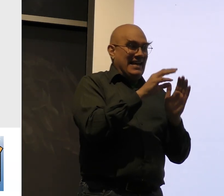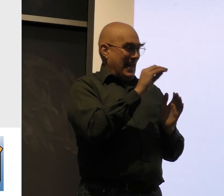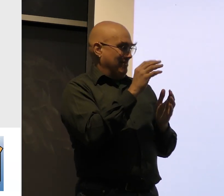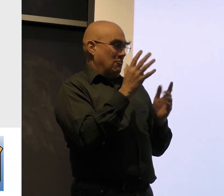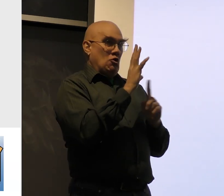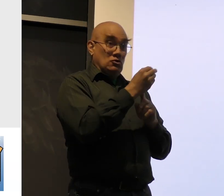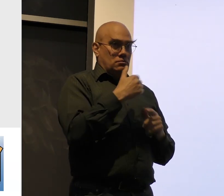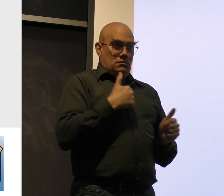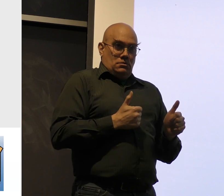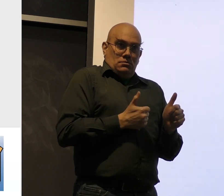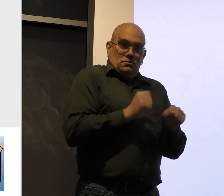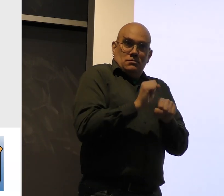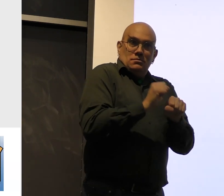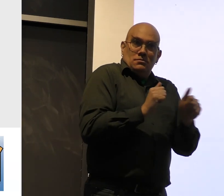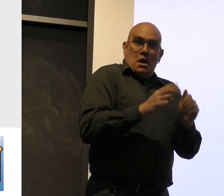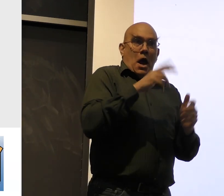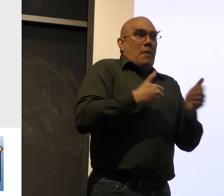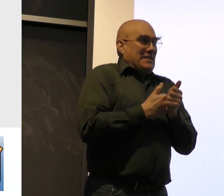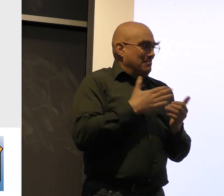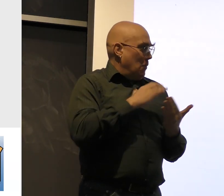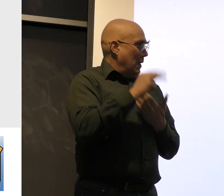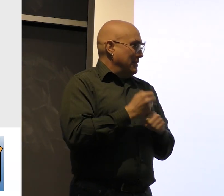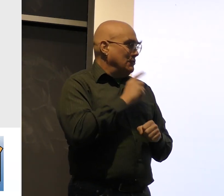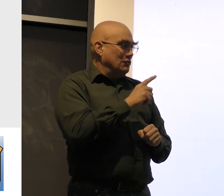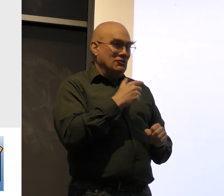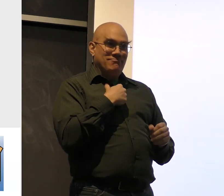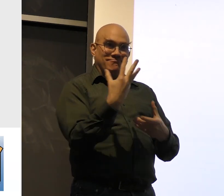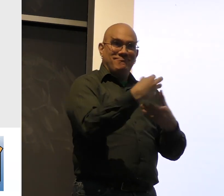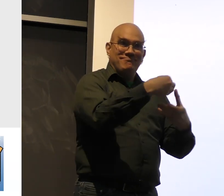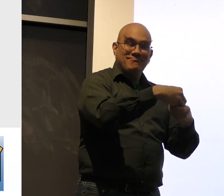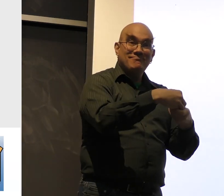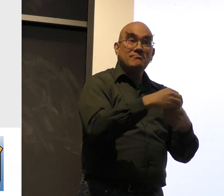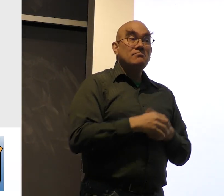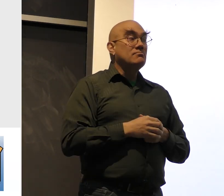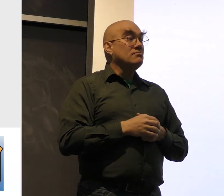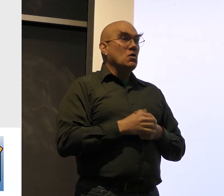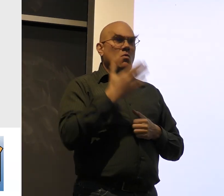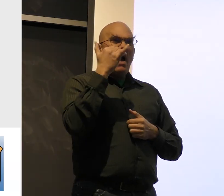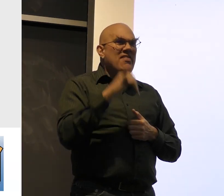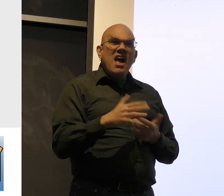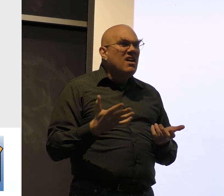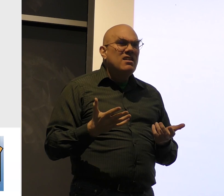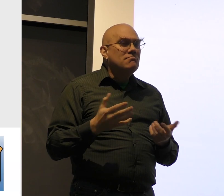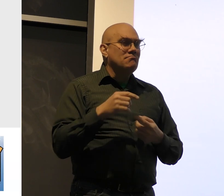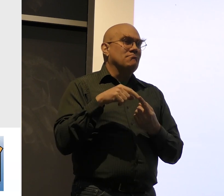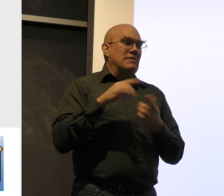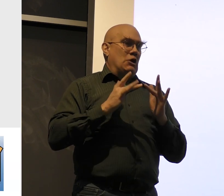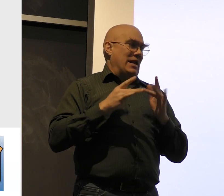content around identity and culture. I'm always trying to keep up and update my curriculum to make sure that I'm including the latest information. And